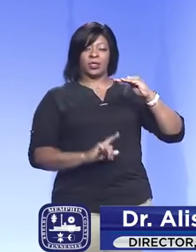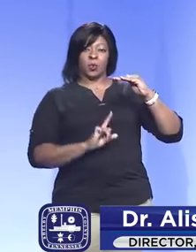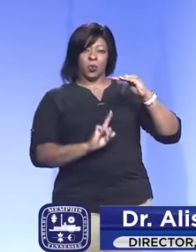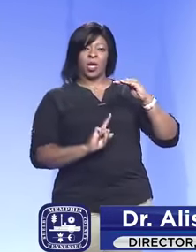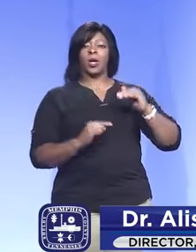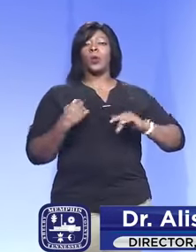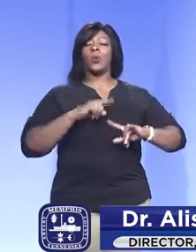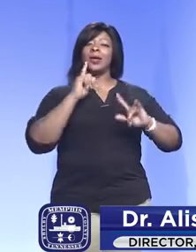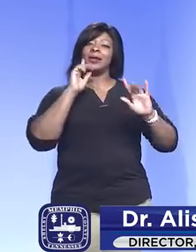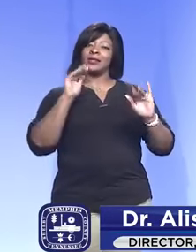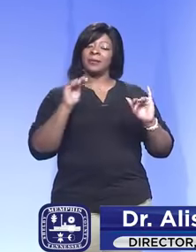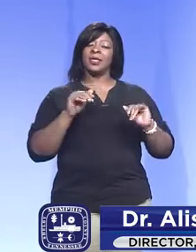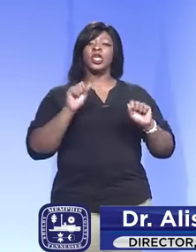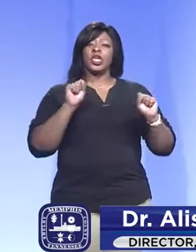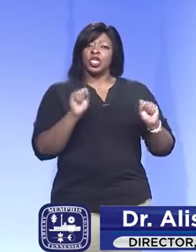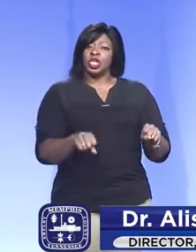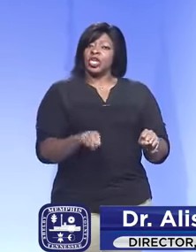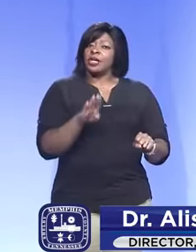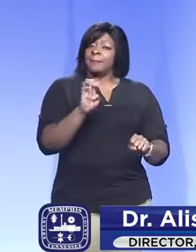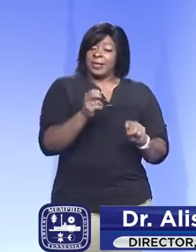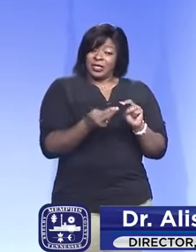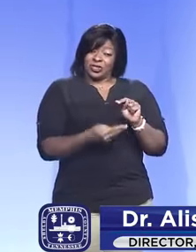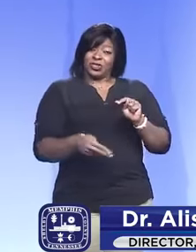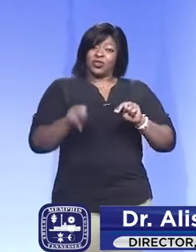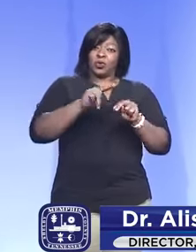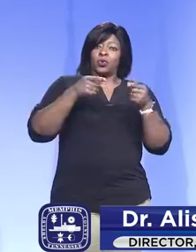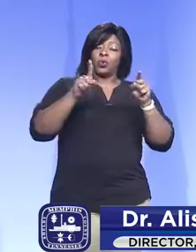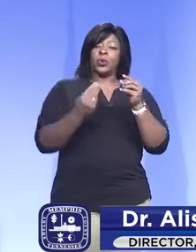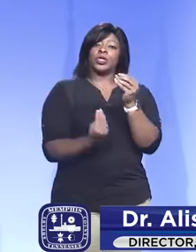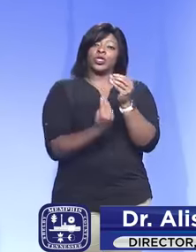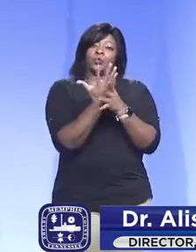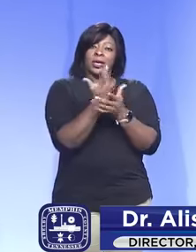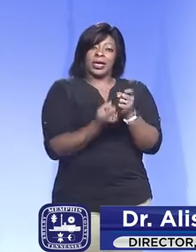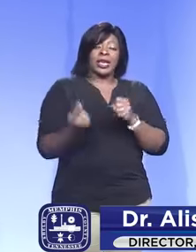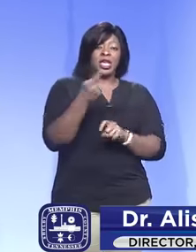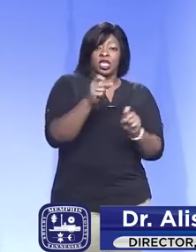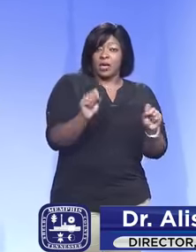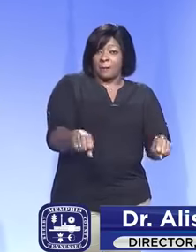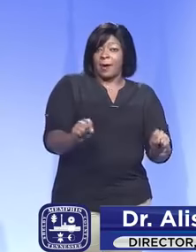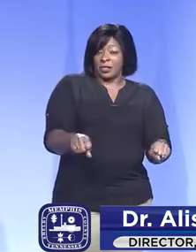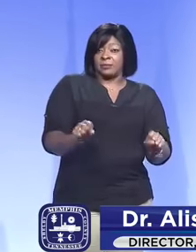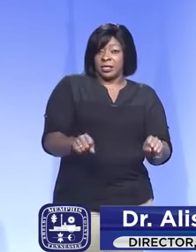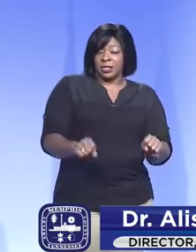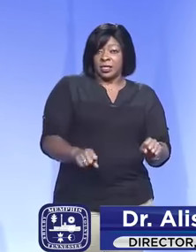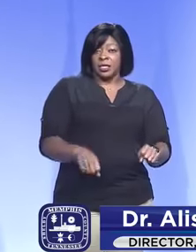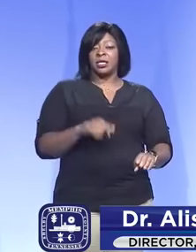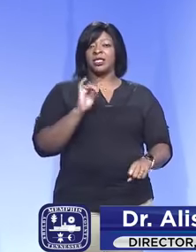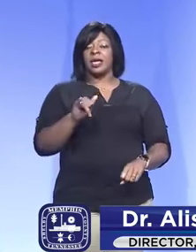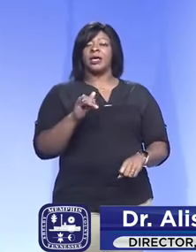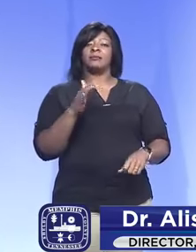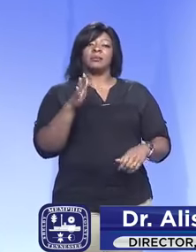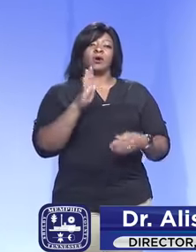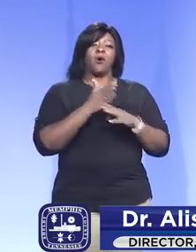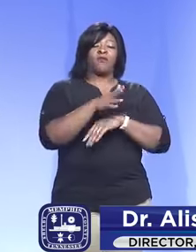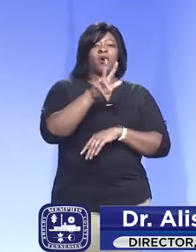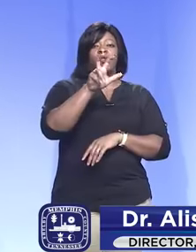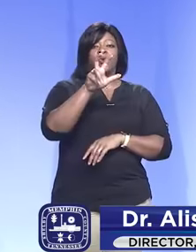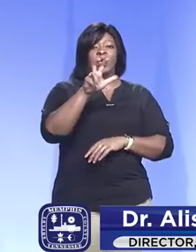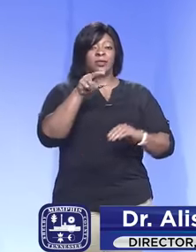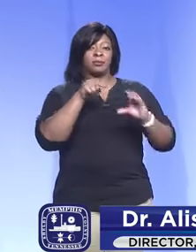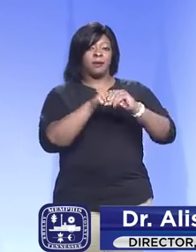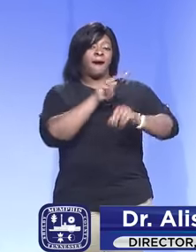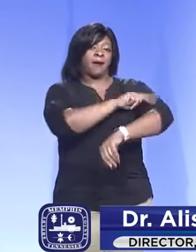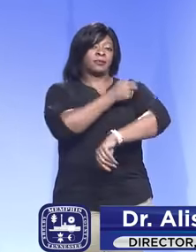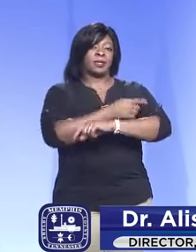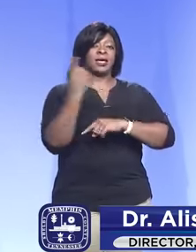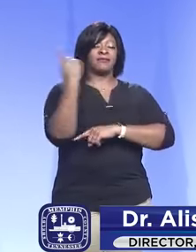we anticipate that there could be a surge in the spring of next year, and that would be over 300 hospitalizations a